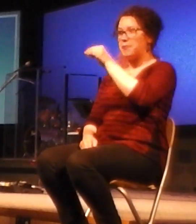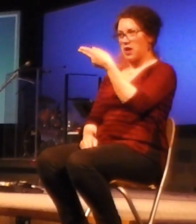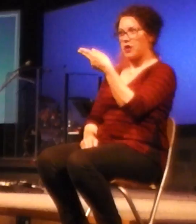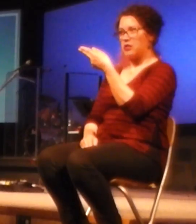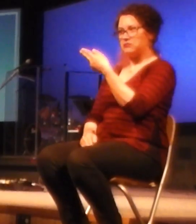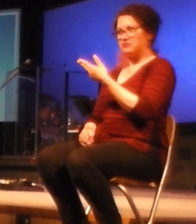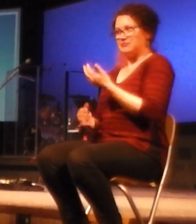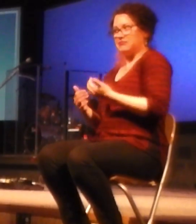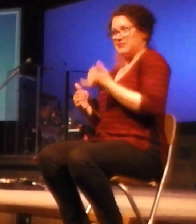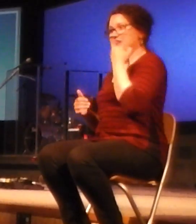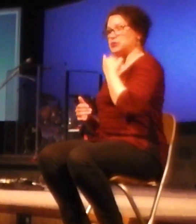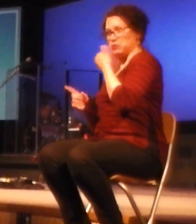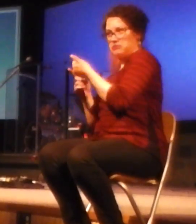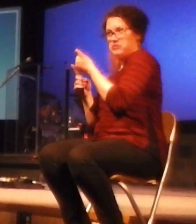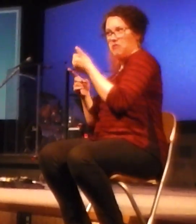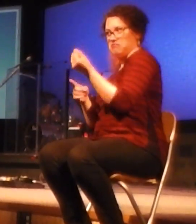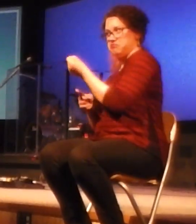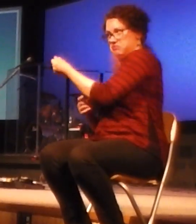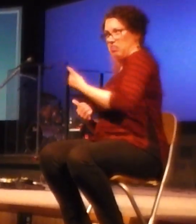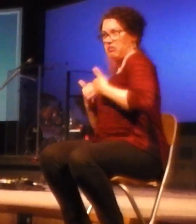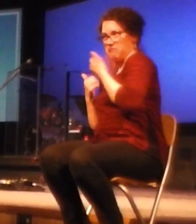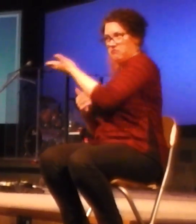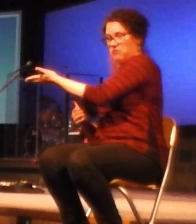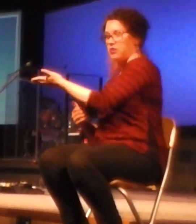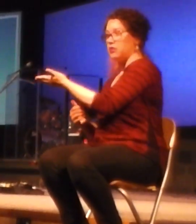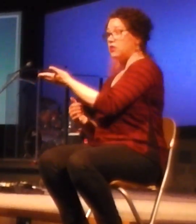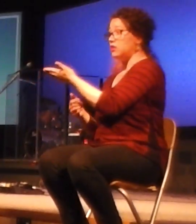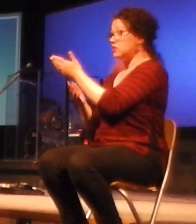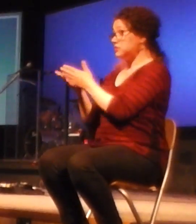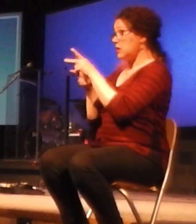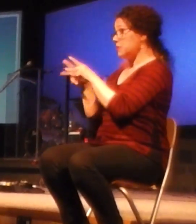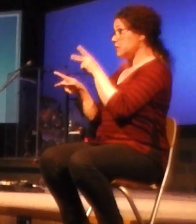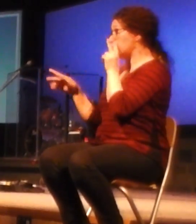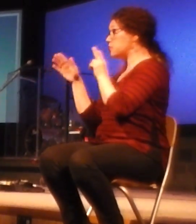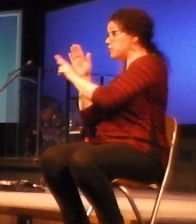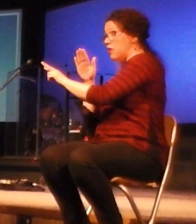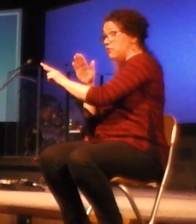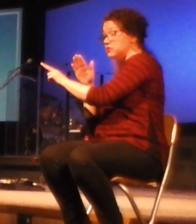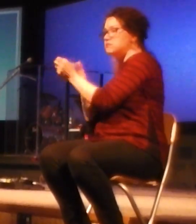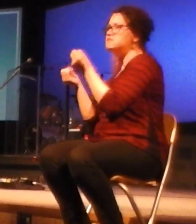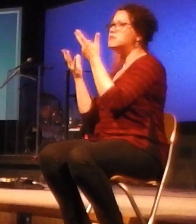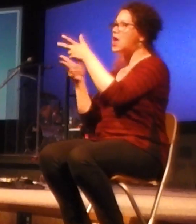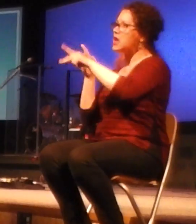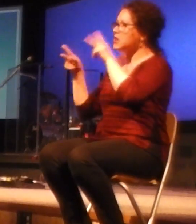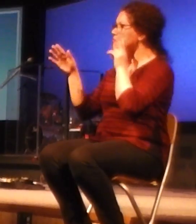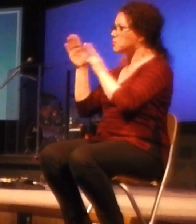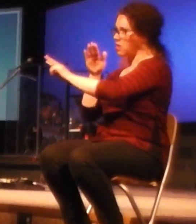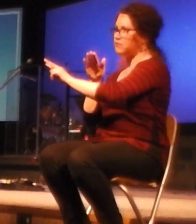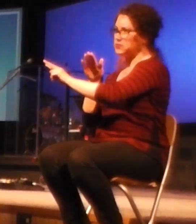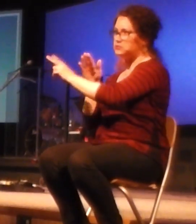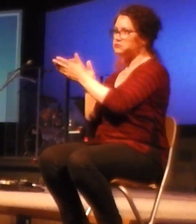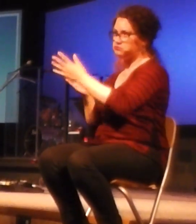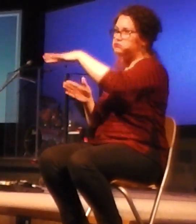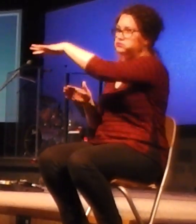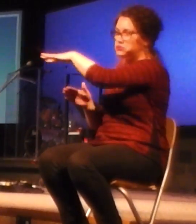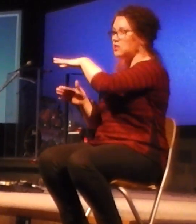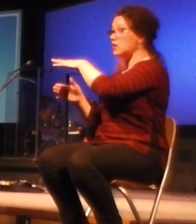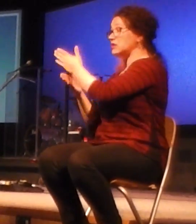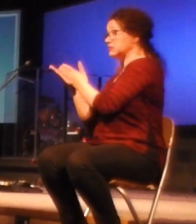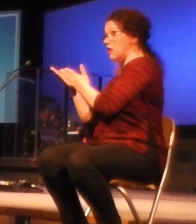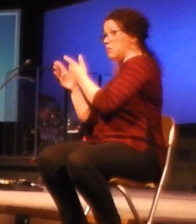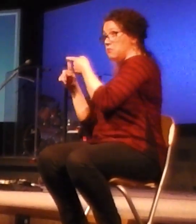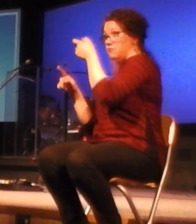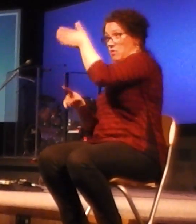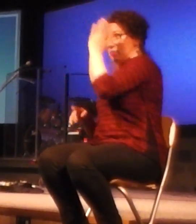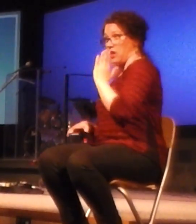bunch of other prophets, and some of them were actually prophets of God. You have Ezekiel, Daniel are both prophets that were in